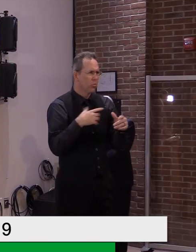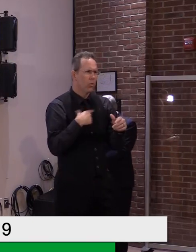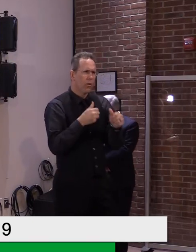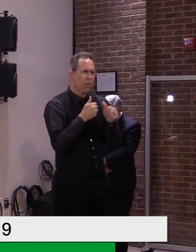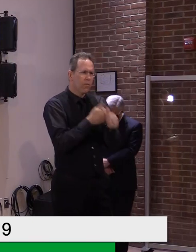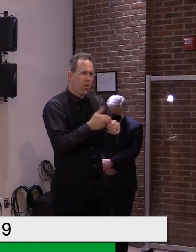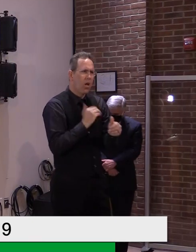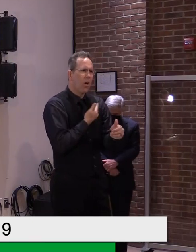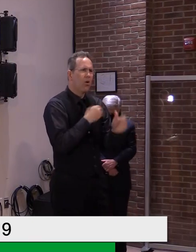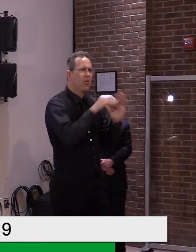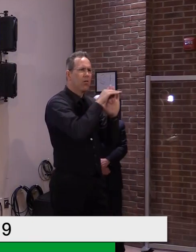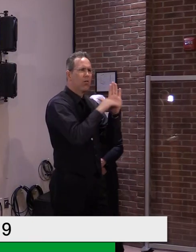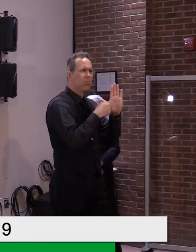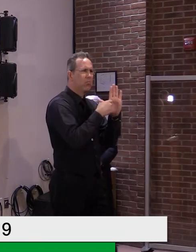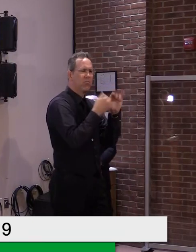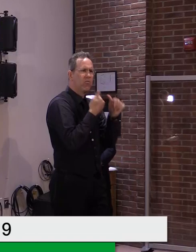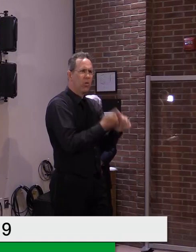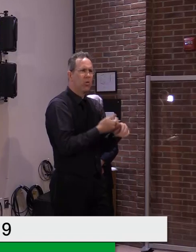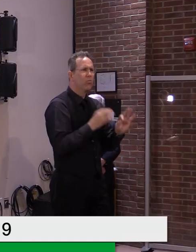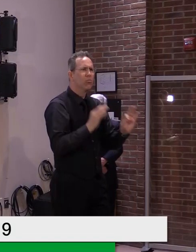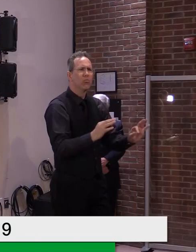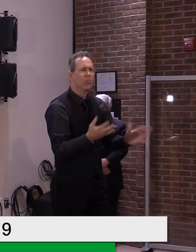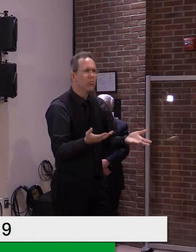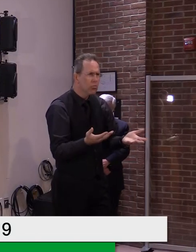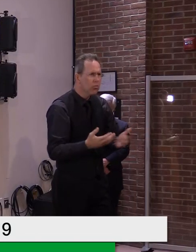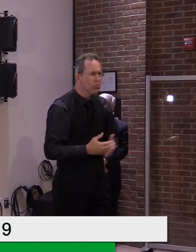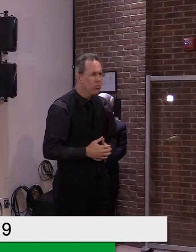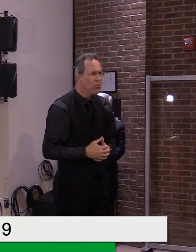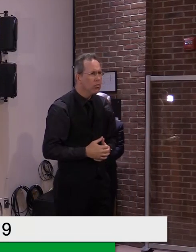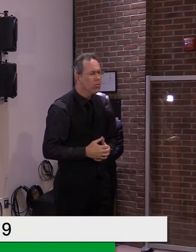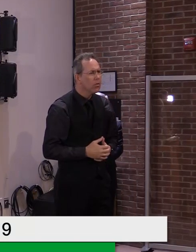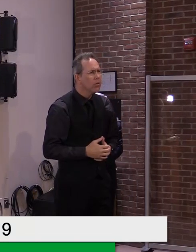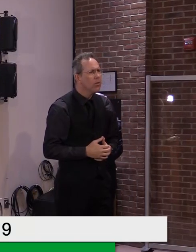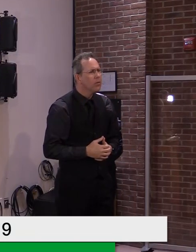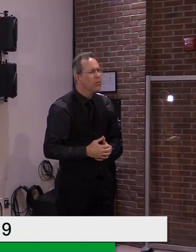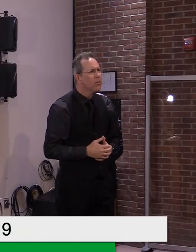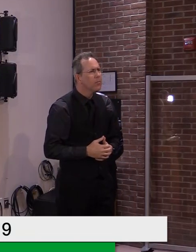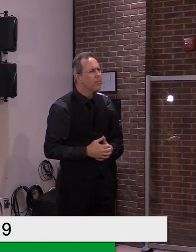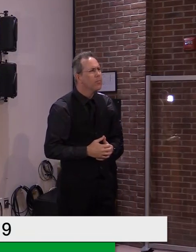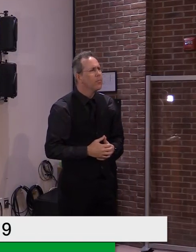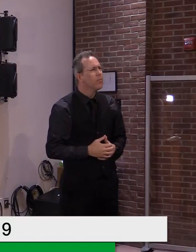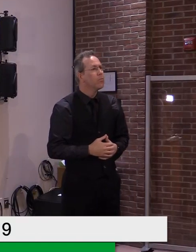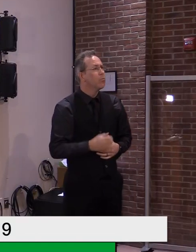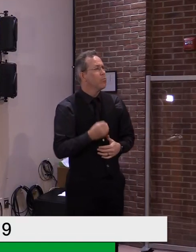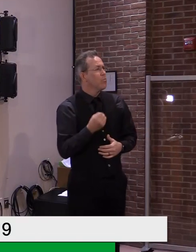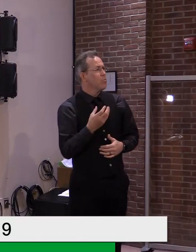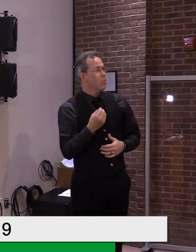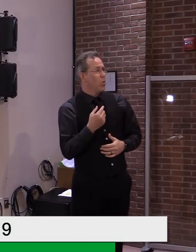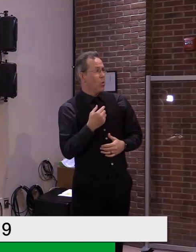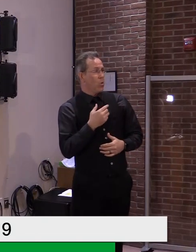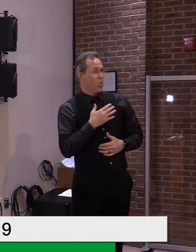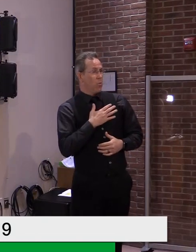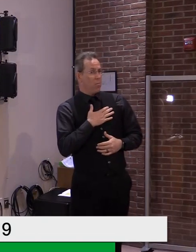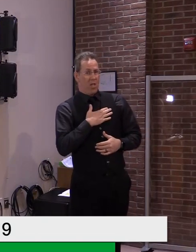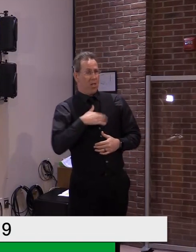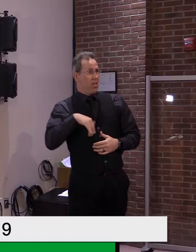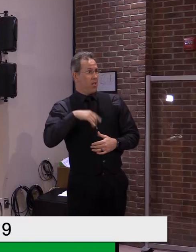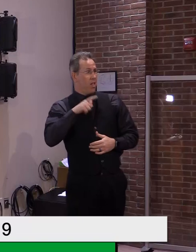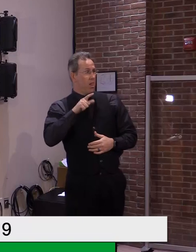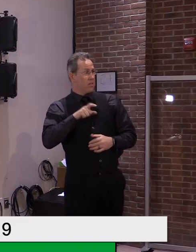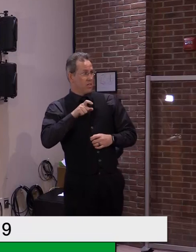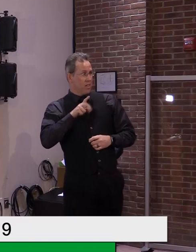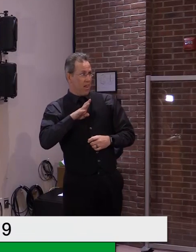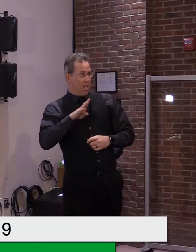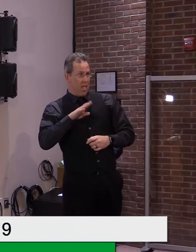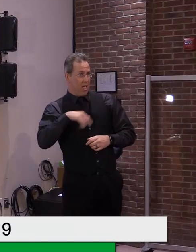teams at the time cases come up. So we are not in our lab doing special testing to